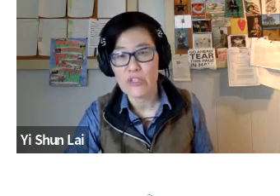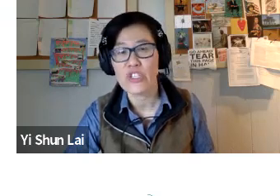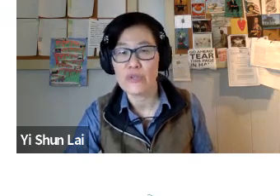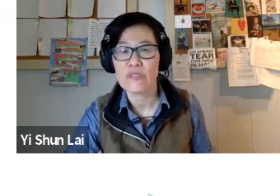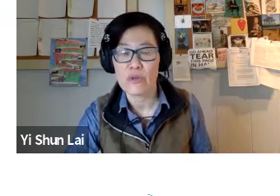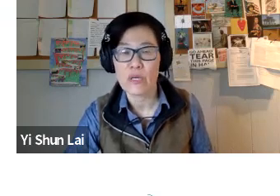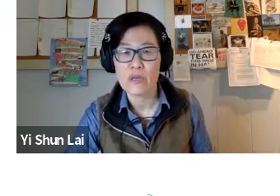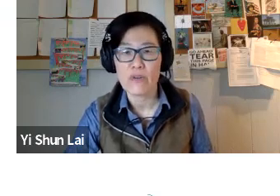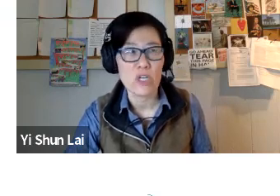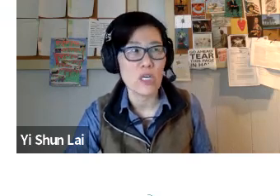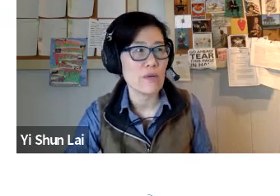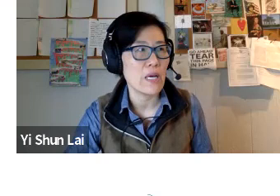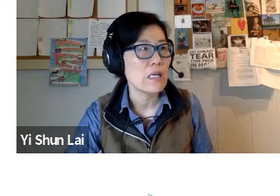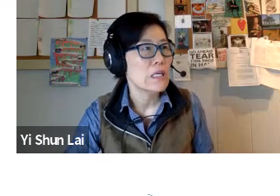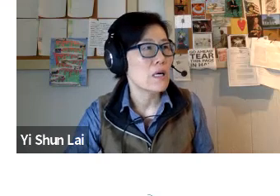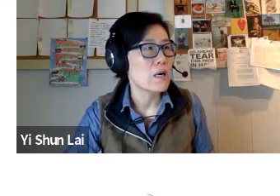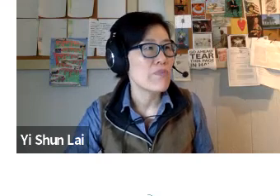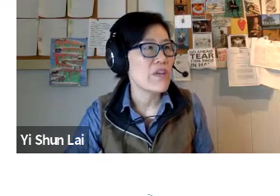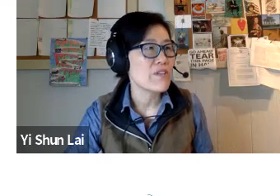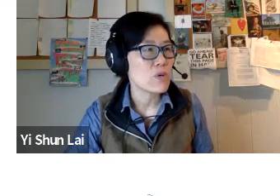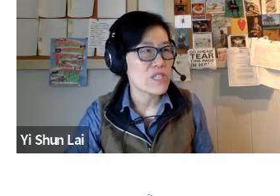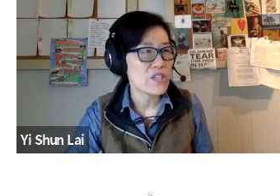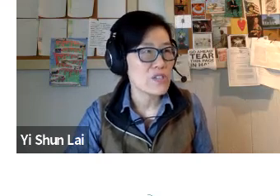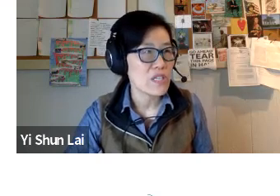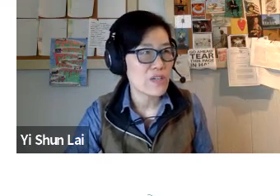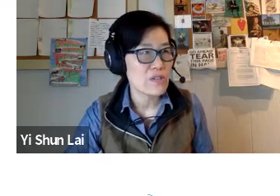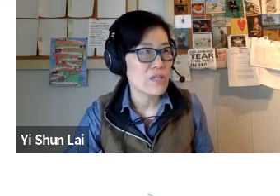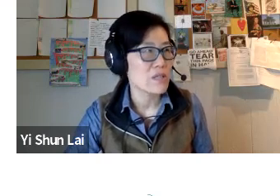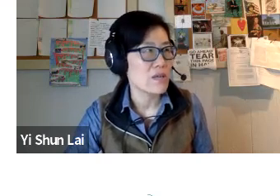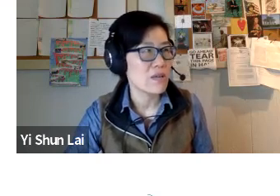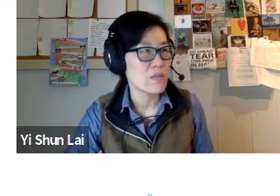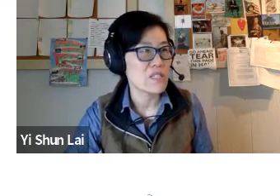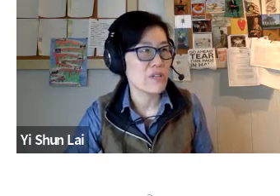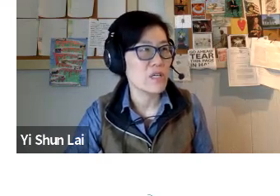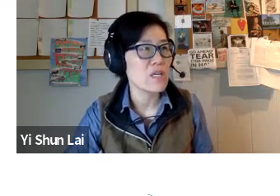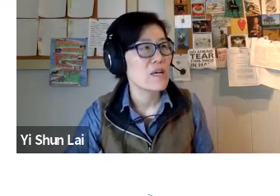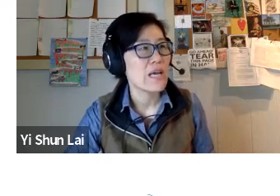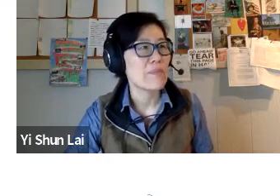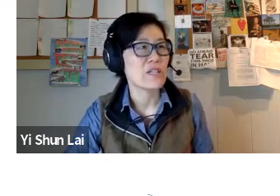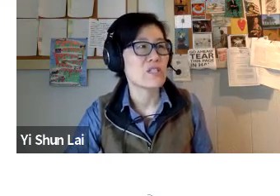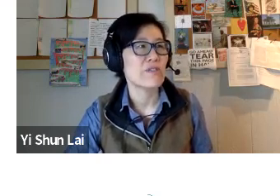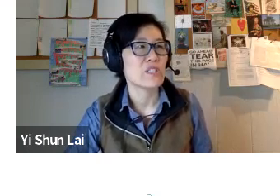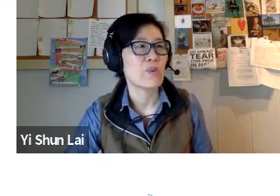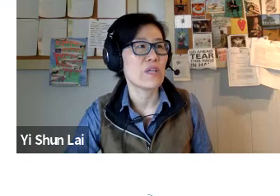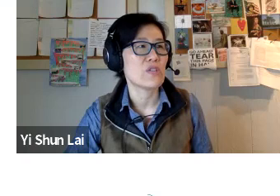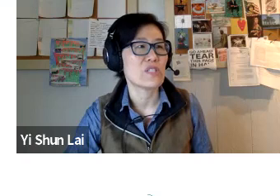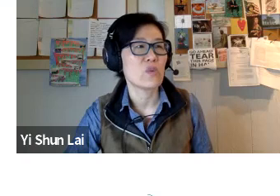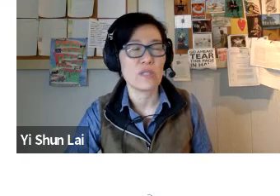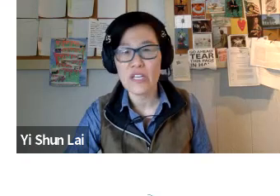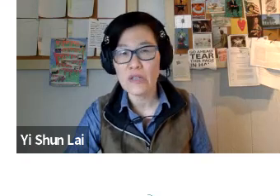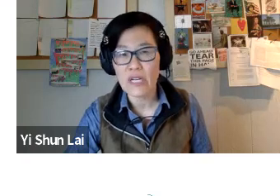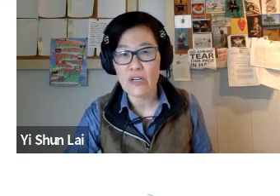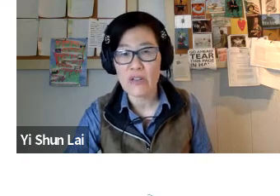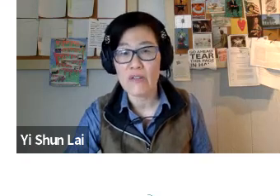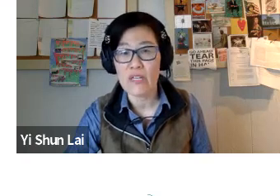formula you would choose for a hook, okay? And then of course, here's the rest of the hook. Gabby is fun, sparky, dresses